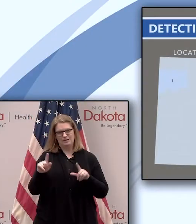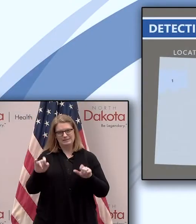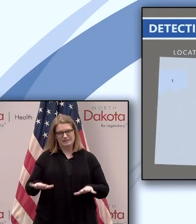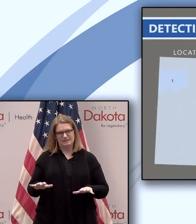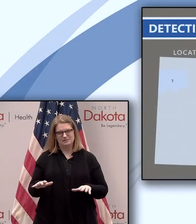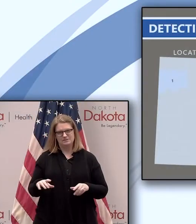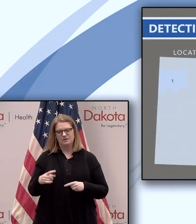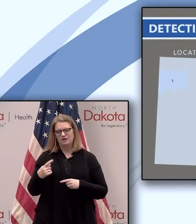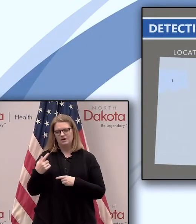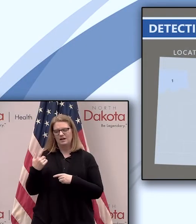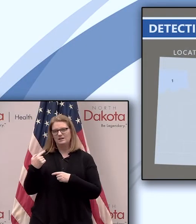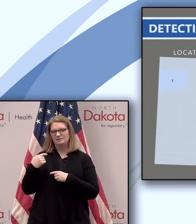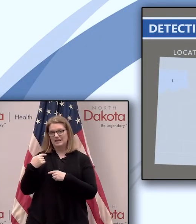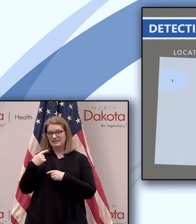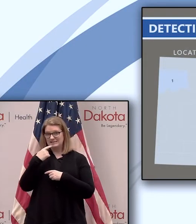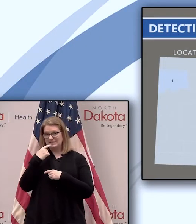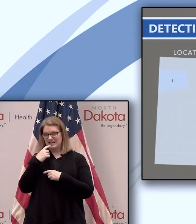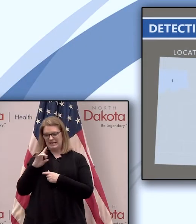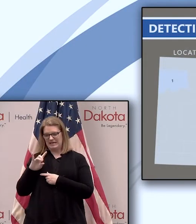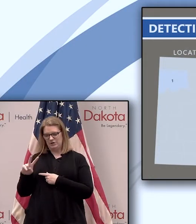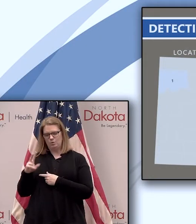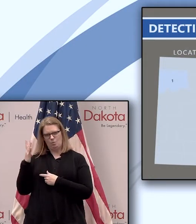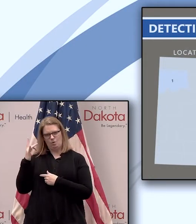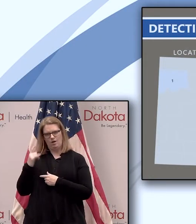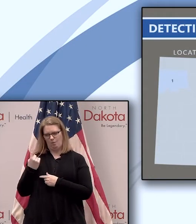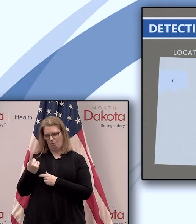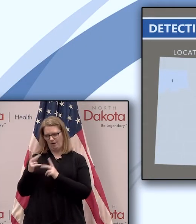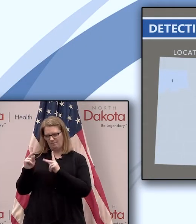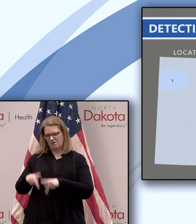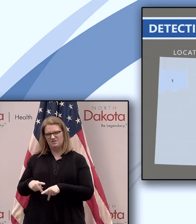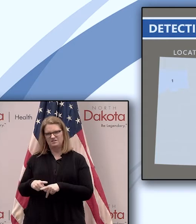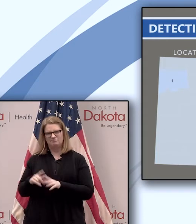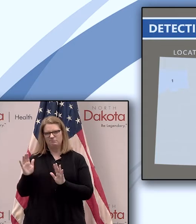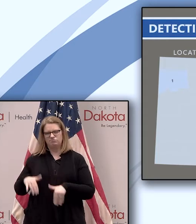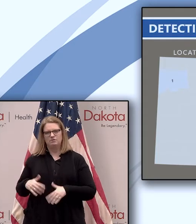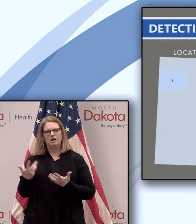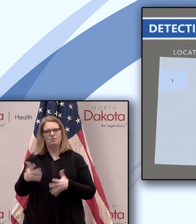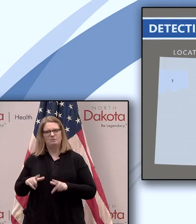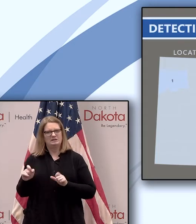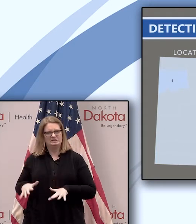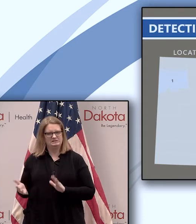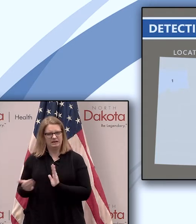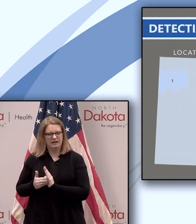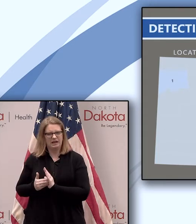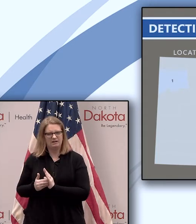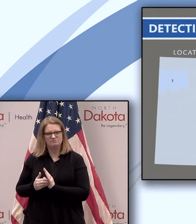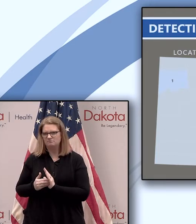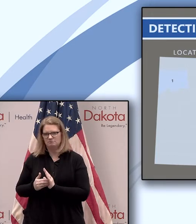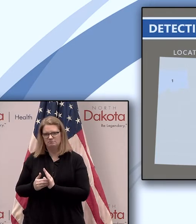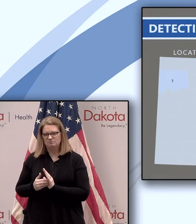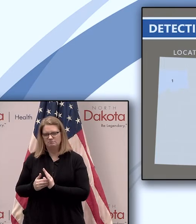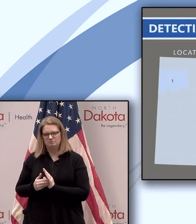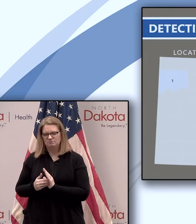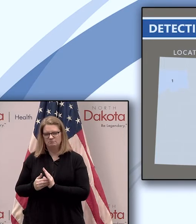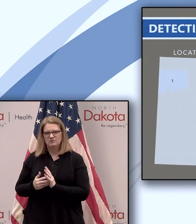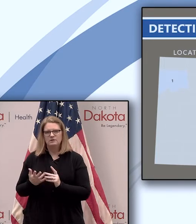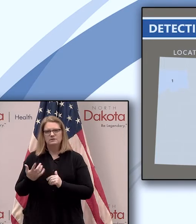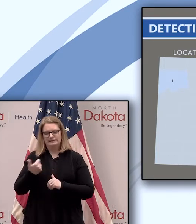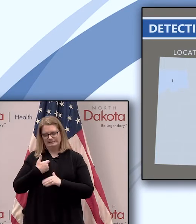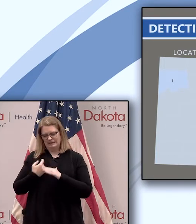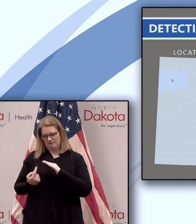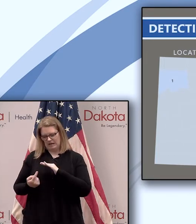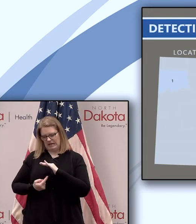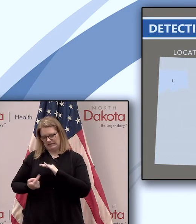said 82 because one individual has opted to not be retested, but is instead choosing to be just